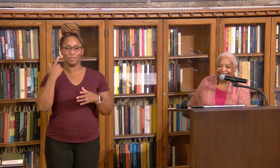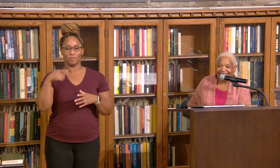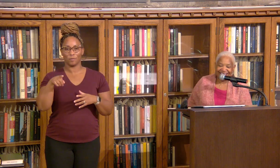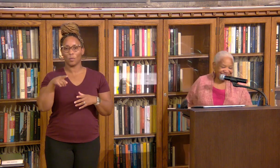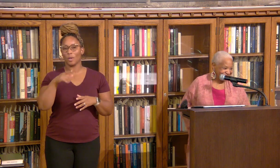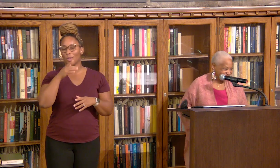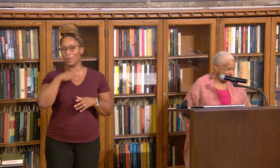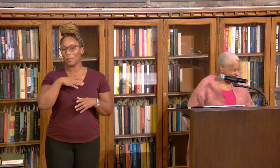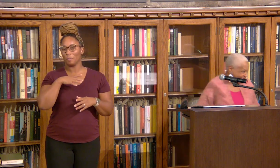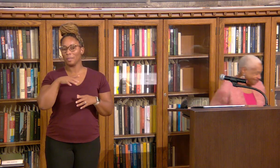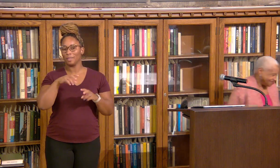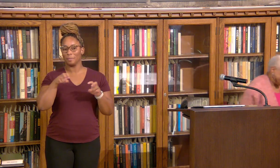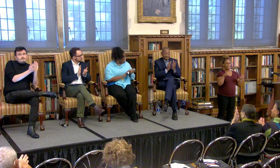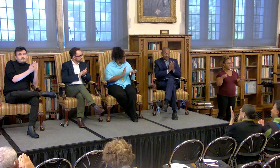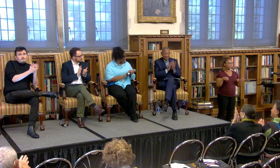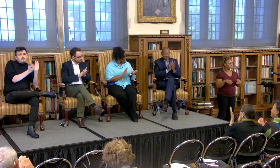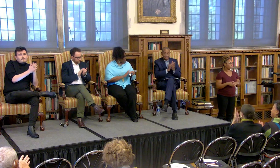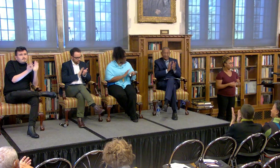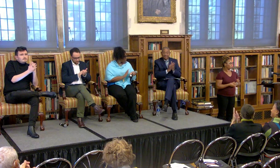wanted to add